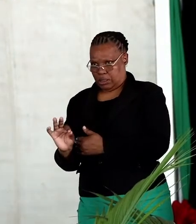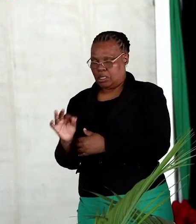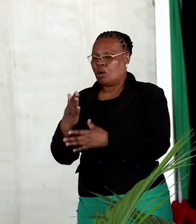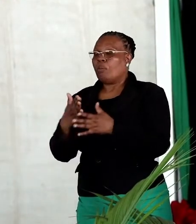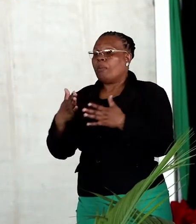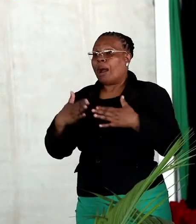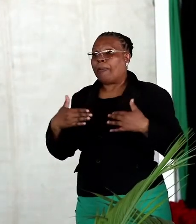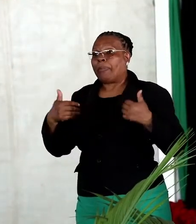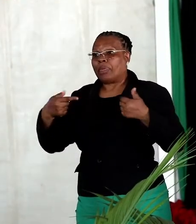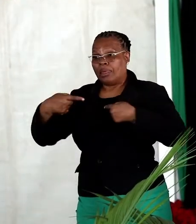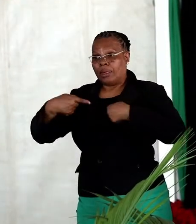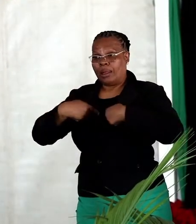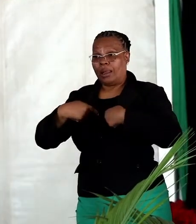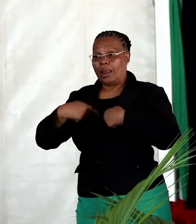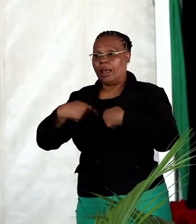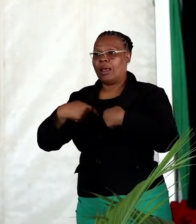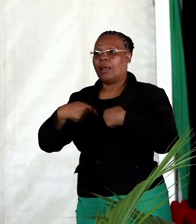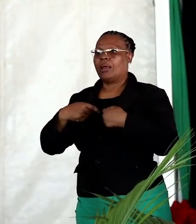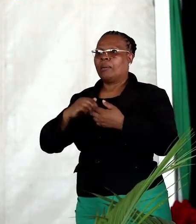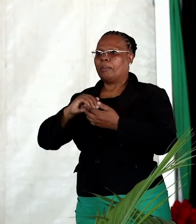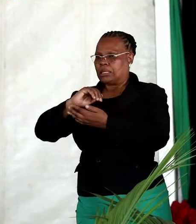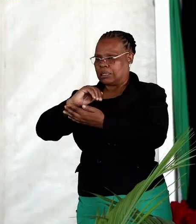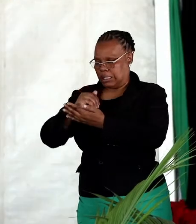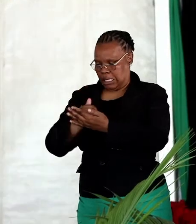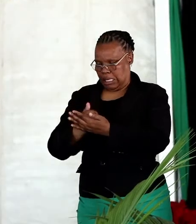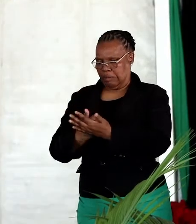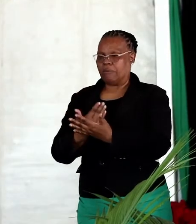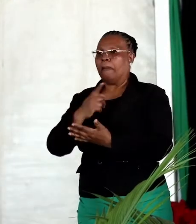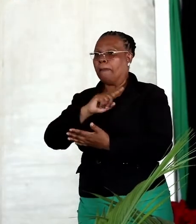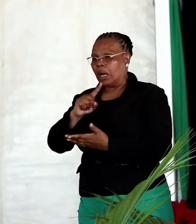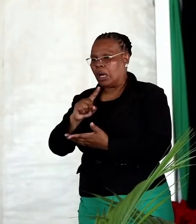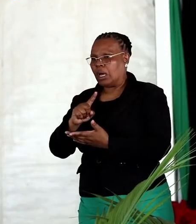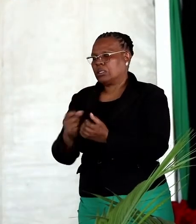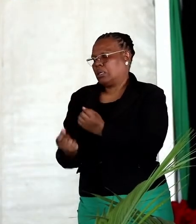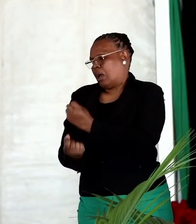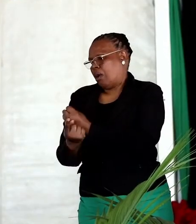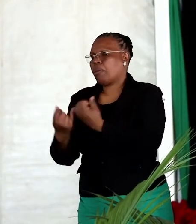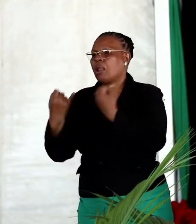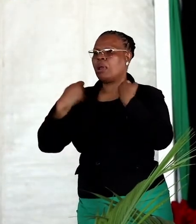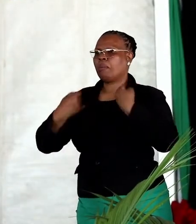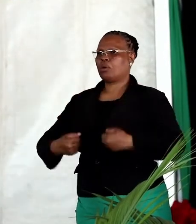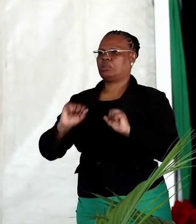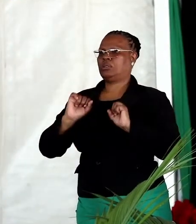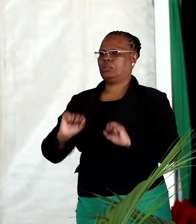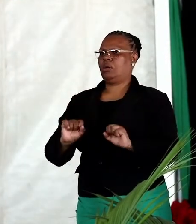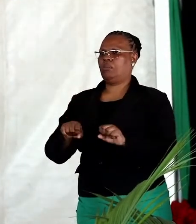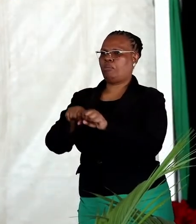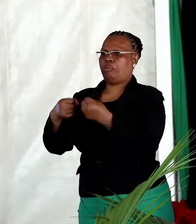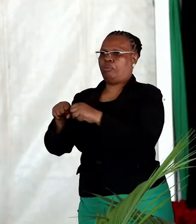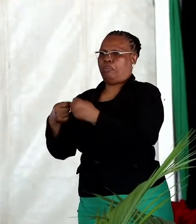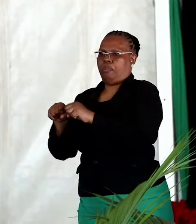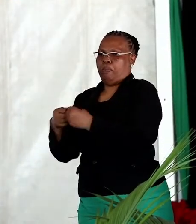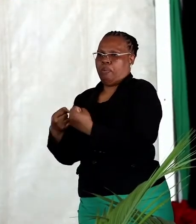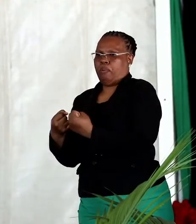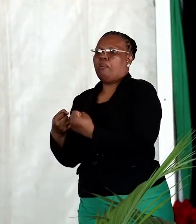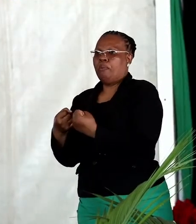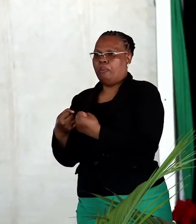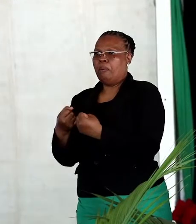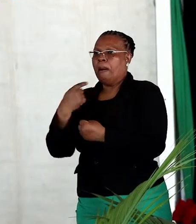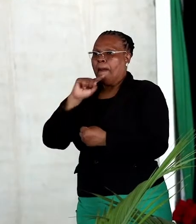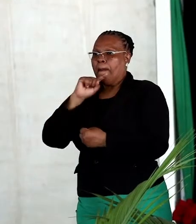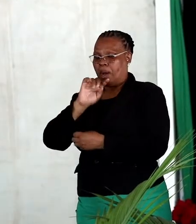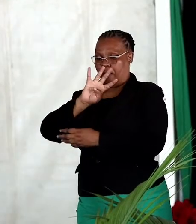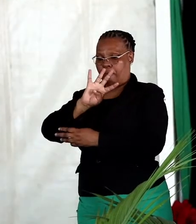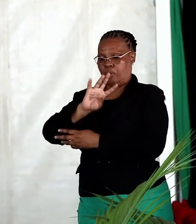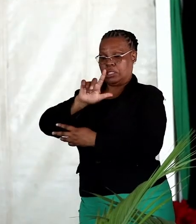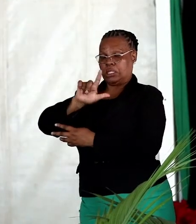here today. We currently have approximately 47 children of these families, of which amongst them are